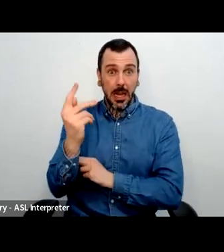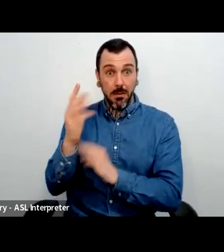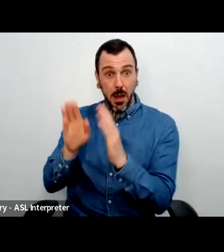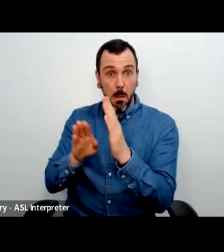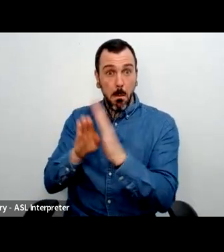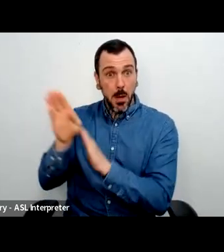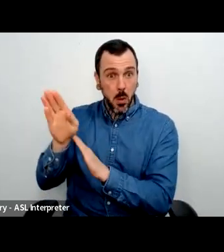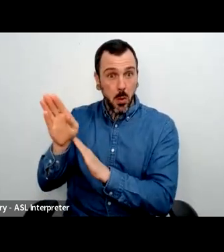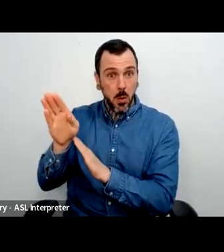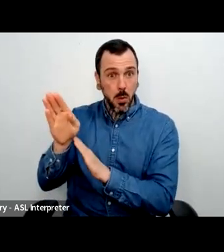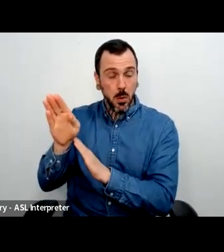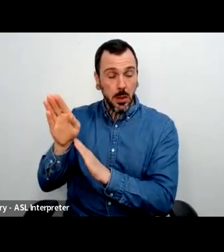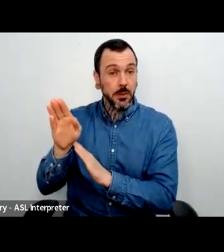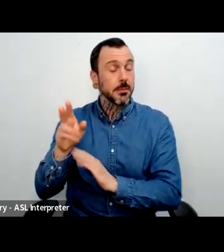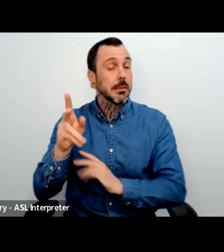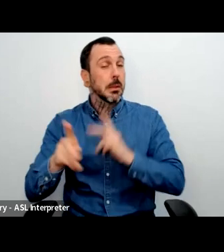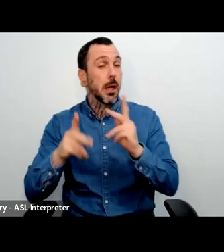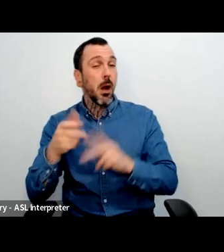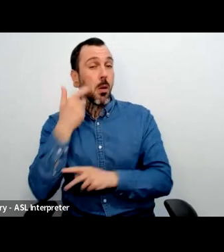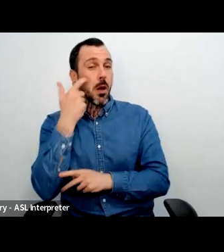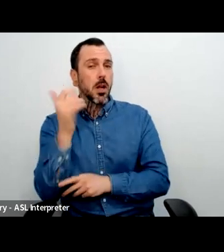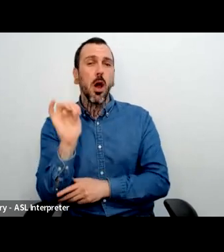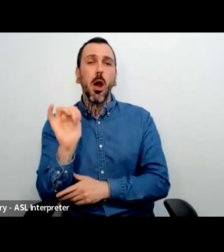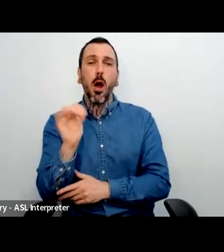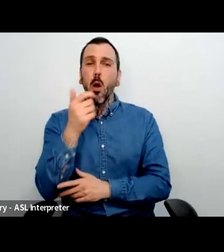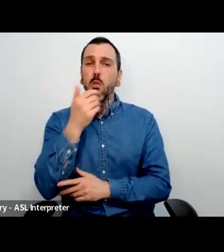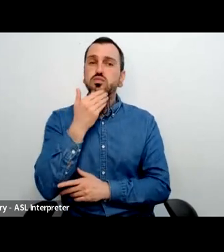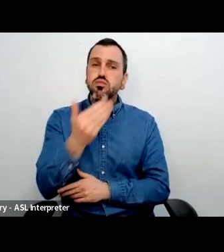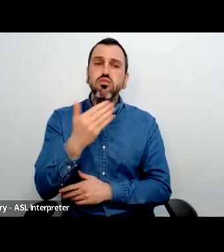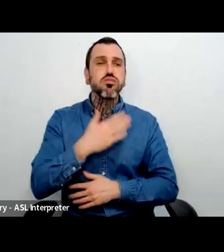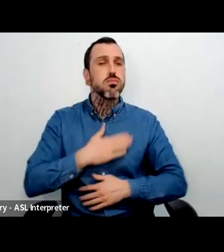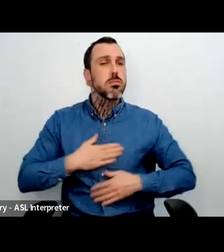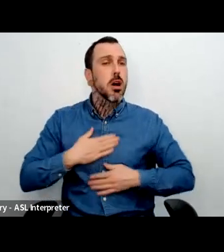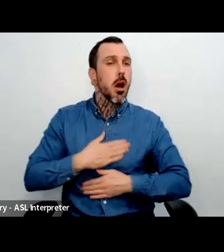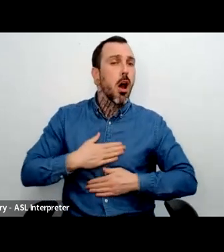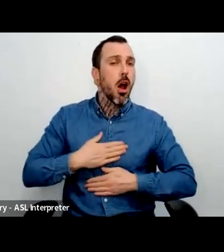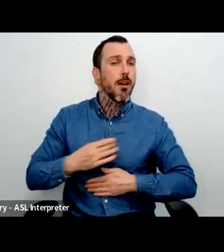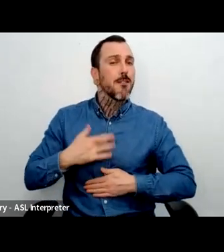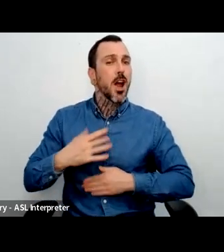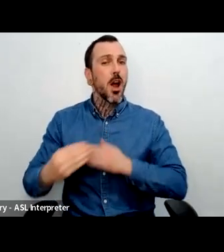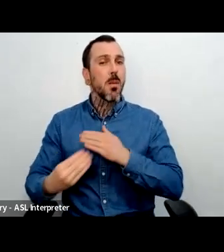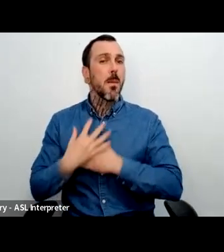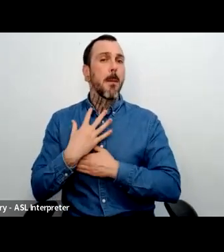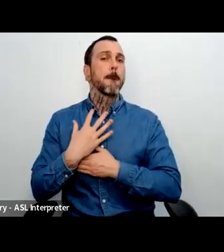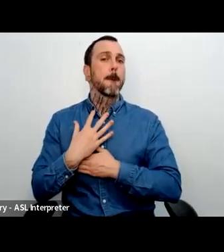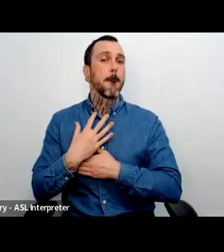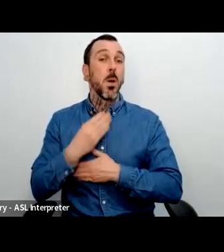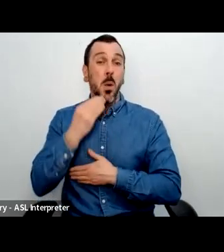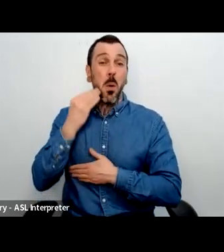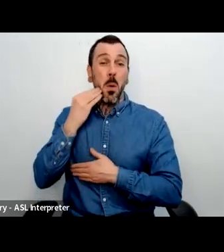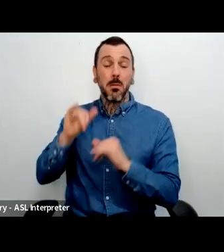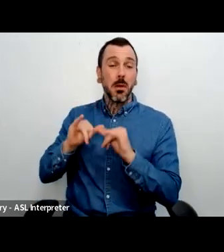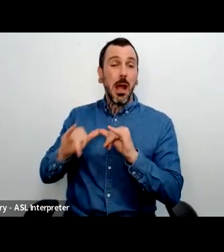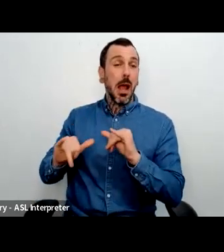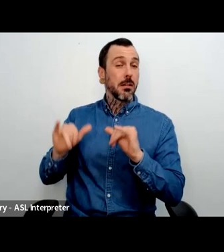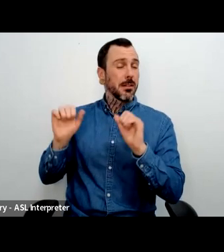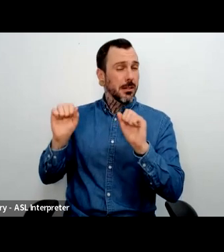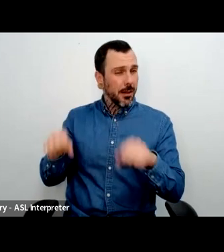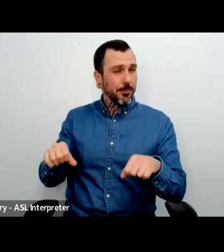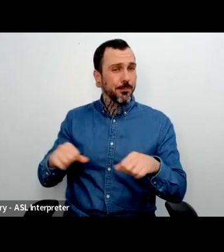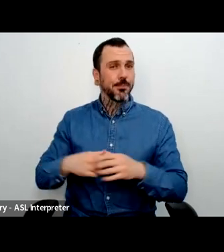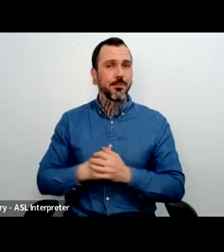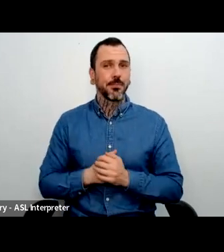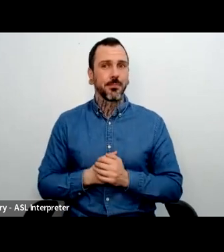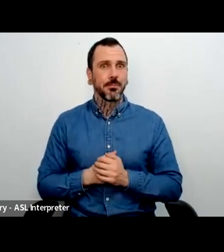good experience. The televisions have gotten bigger and better. And so the home experience has become enhanced in a way that I feel is